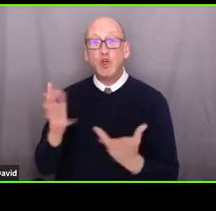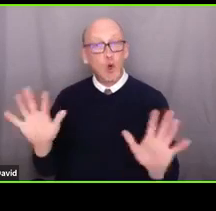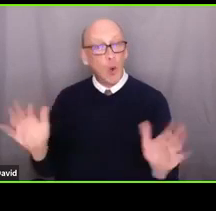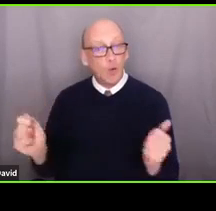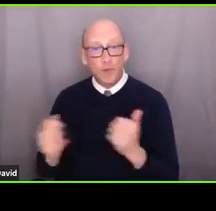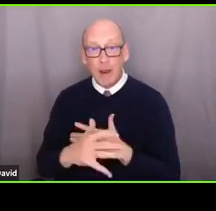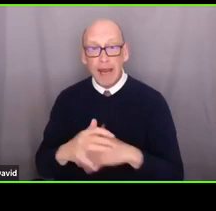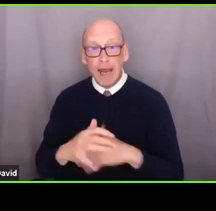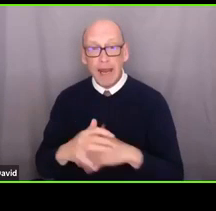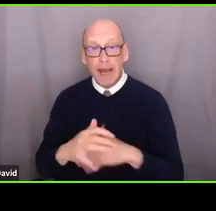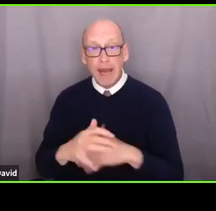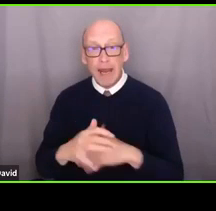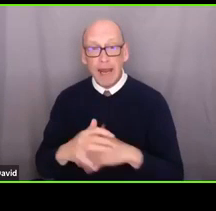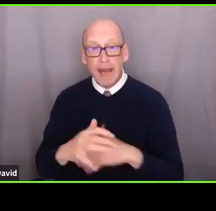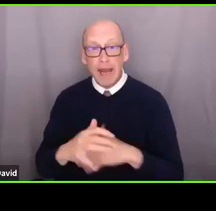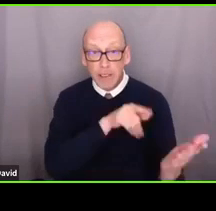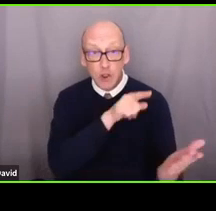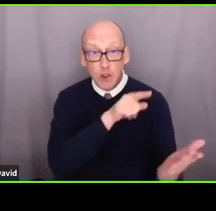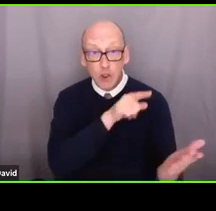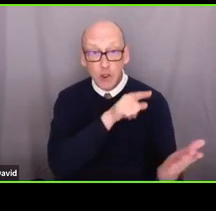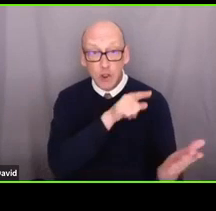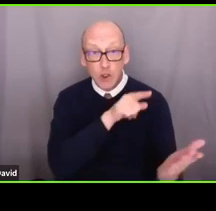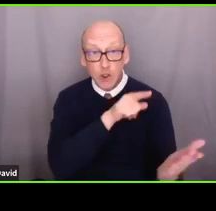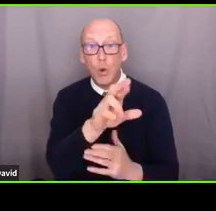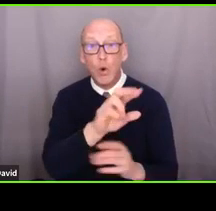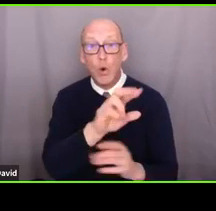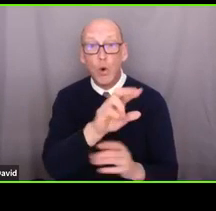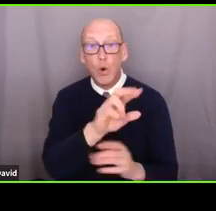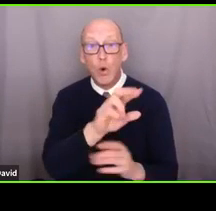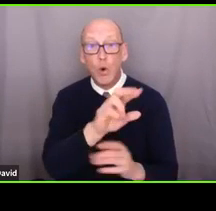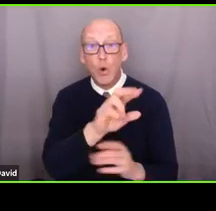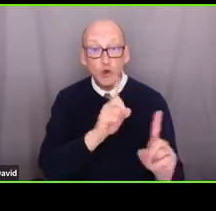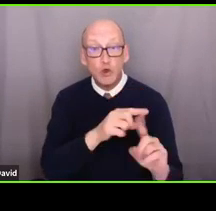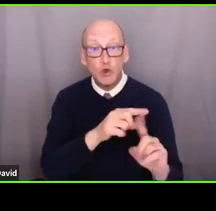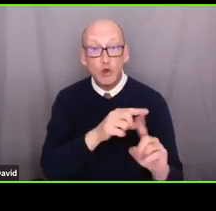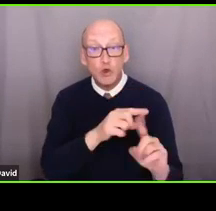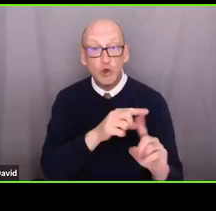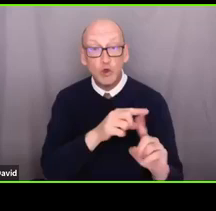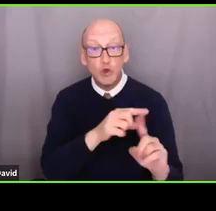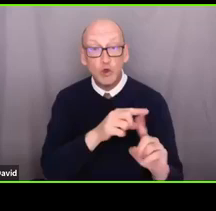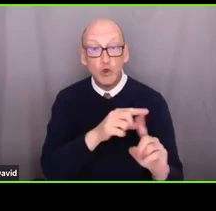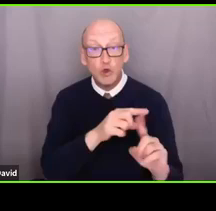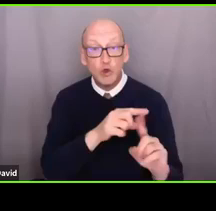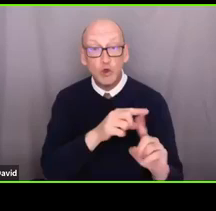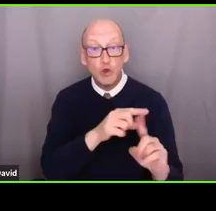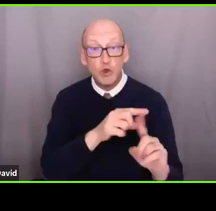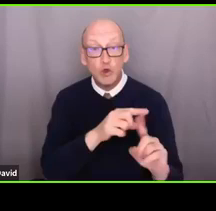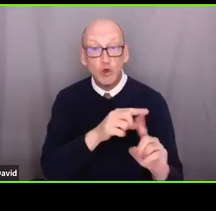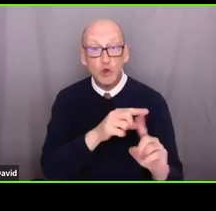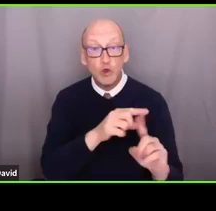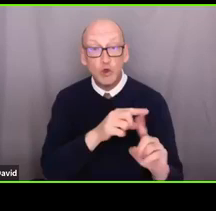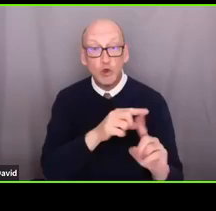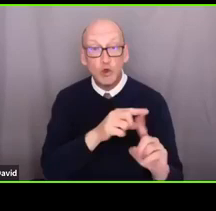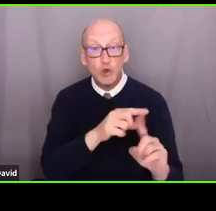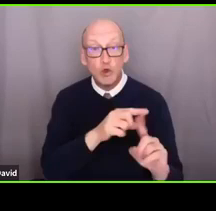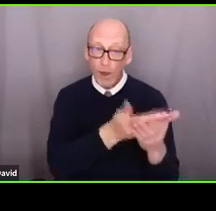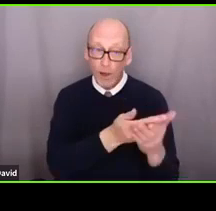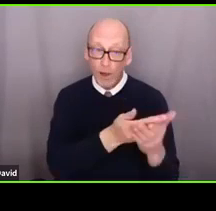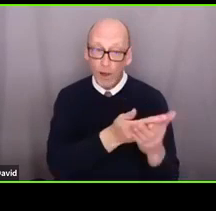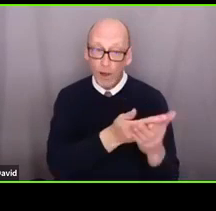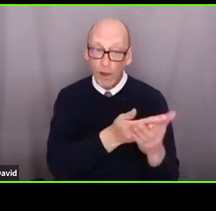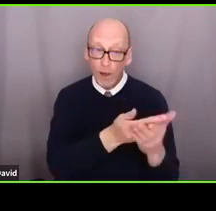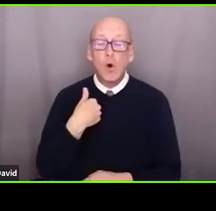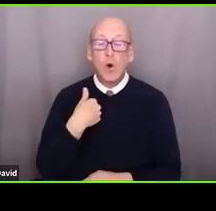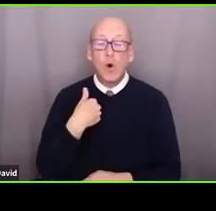doctor. And or go to the hospital if you need to. Again, call ahead. What we're finding out, and I